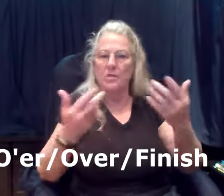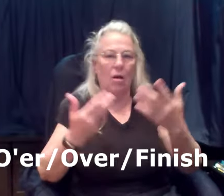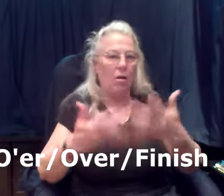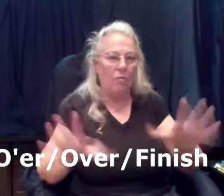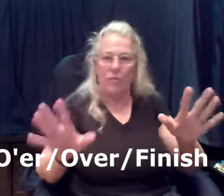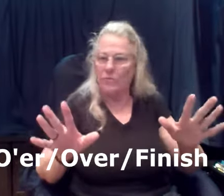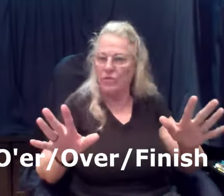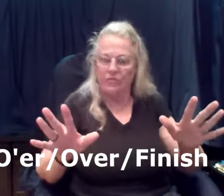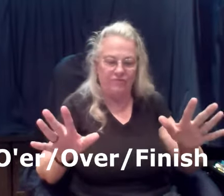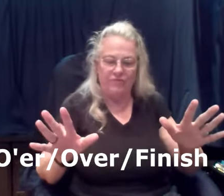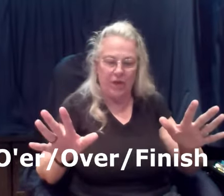over with, just finished.